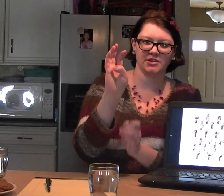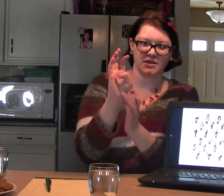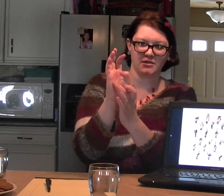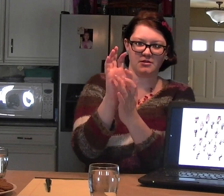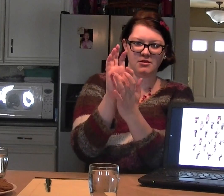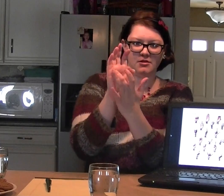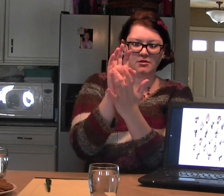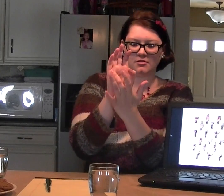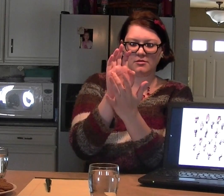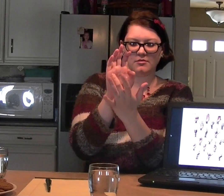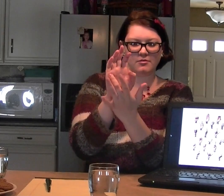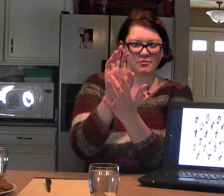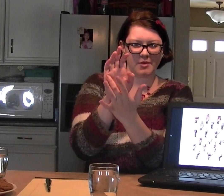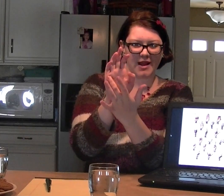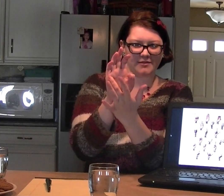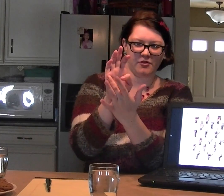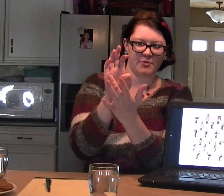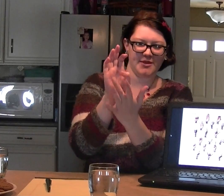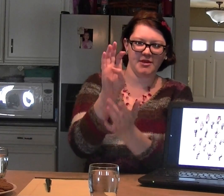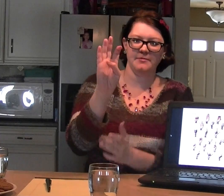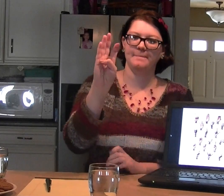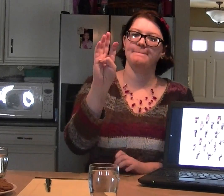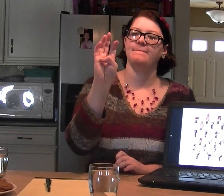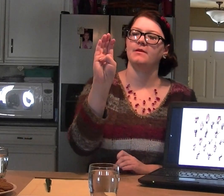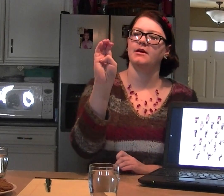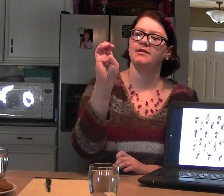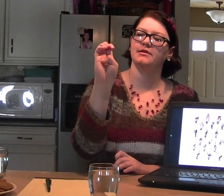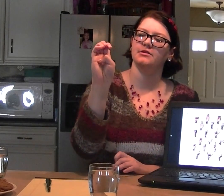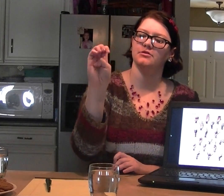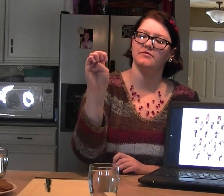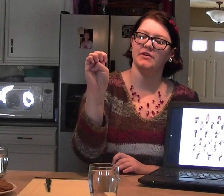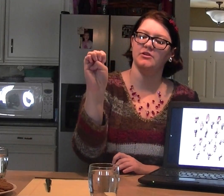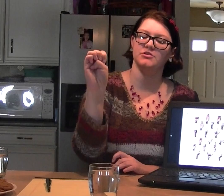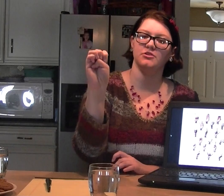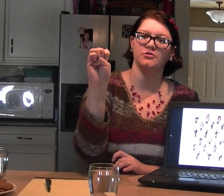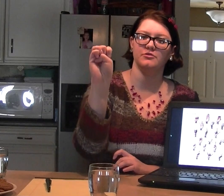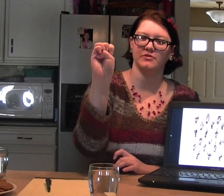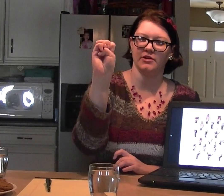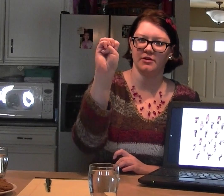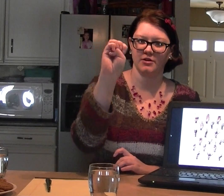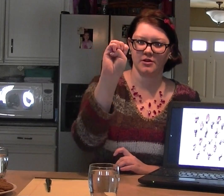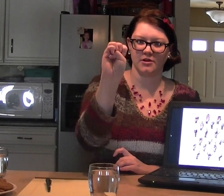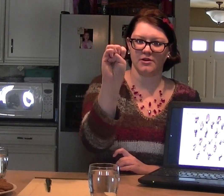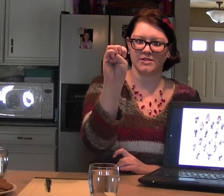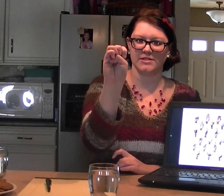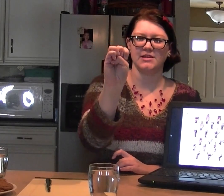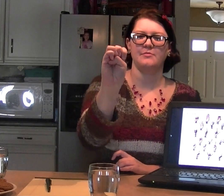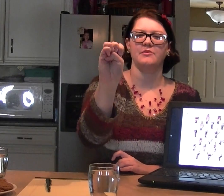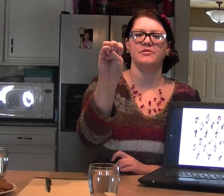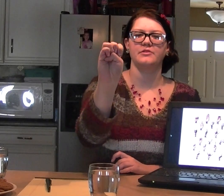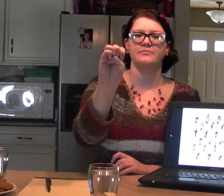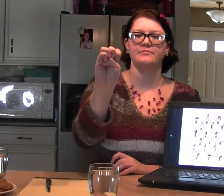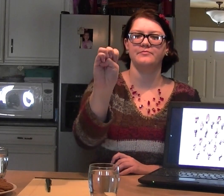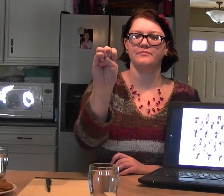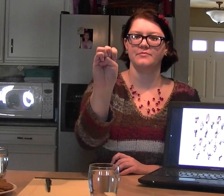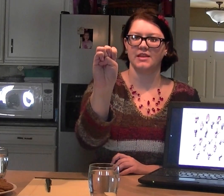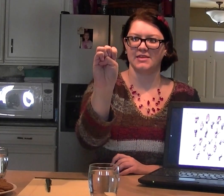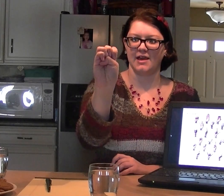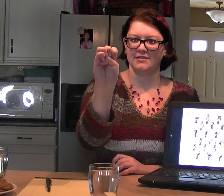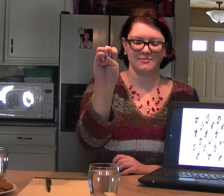the pad of your pinky, and then your fingers curl over onto the top of your thumb, like